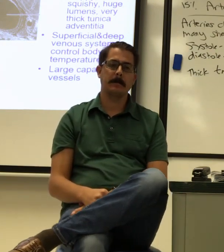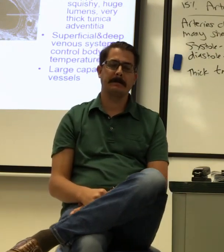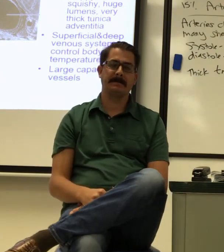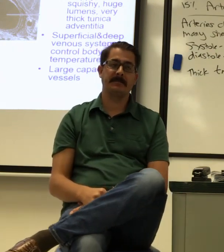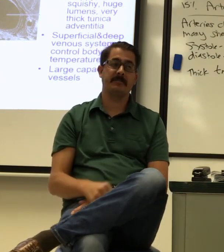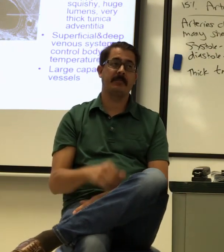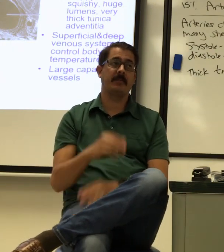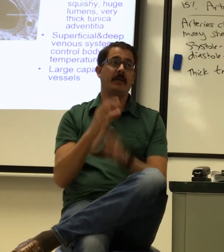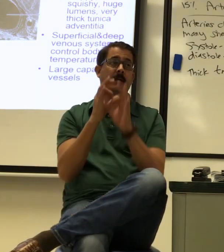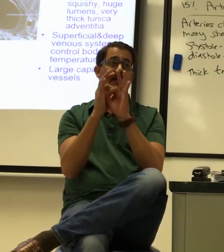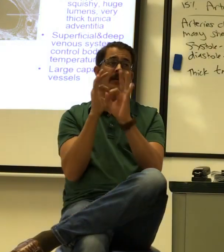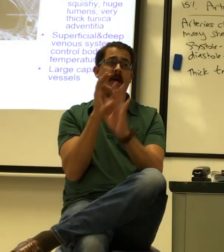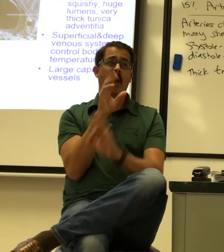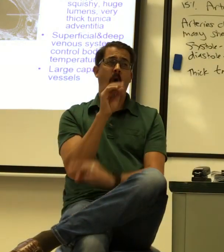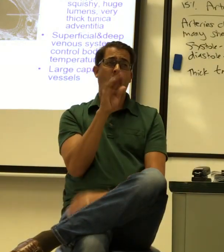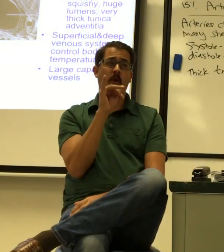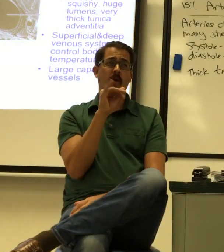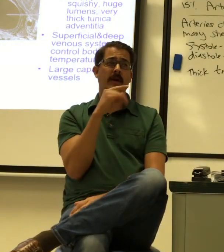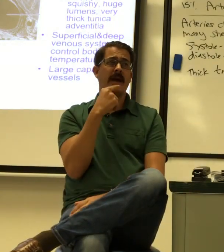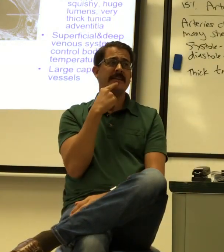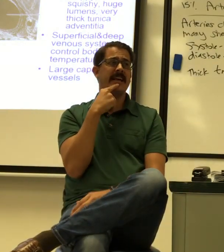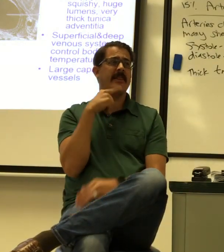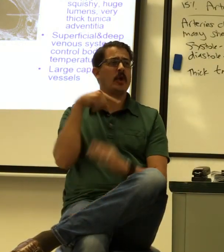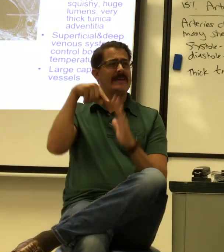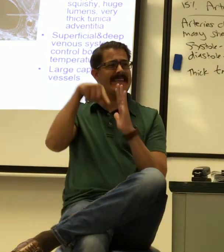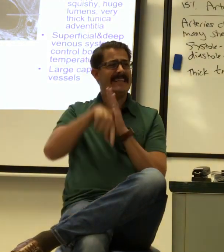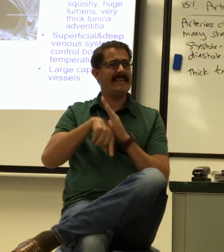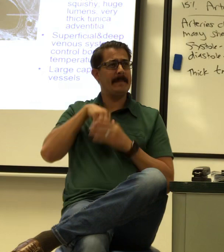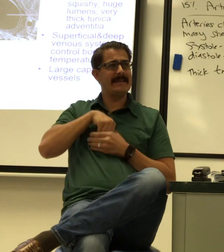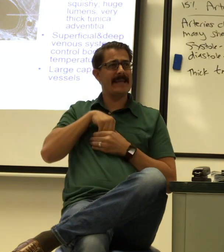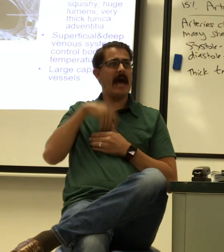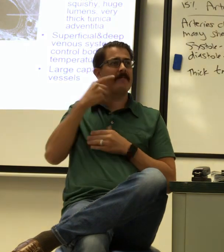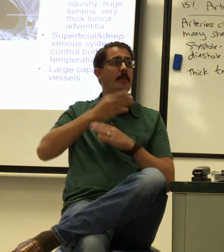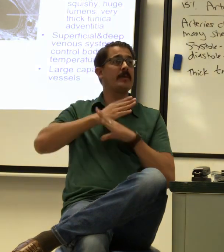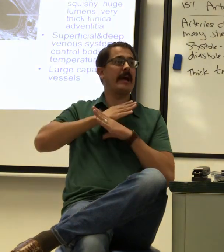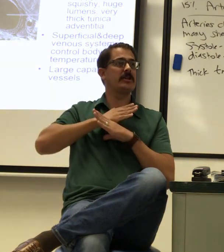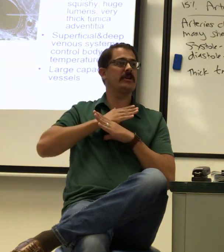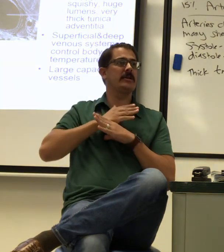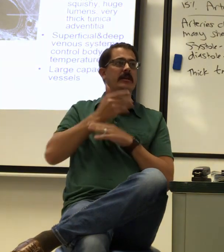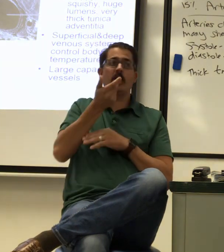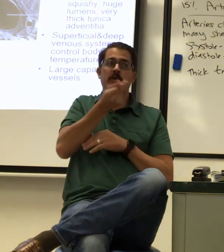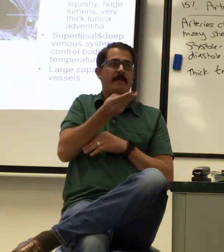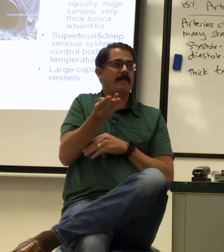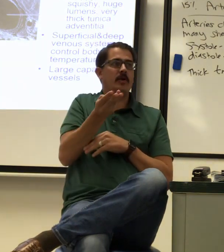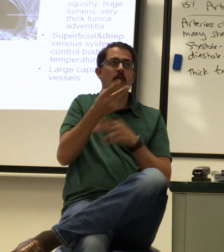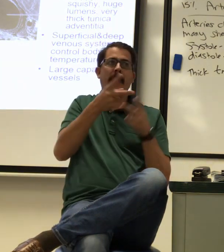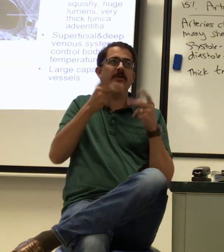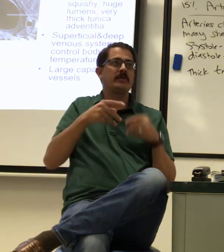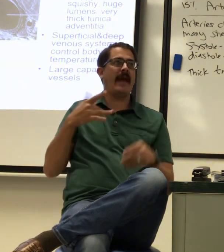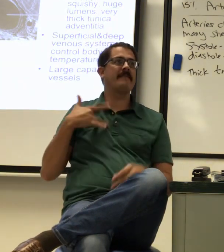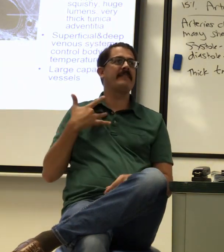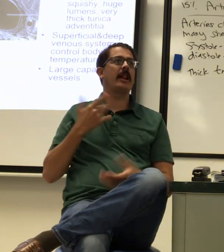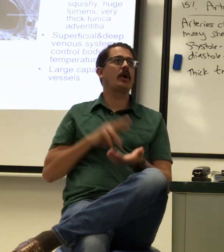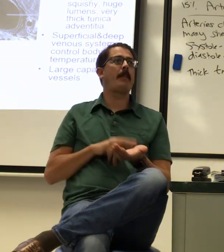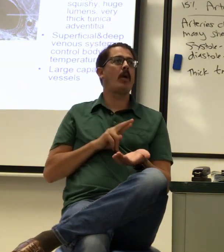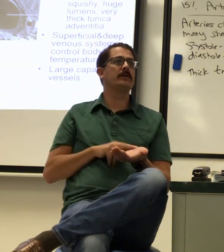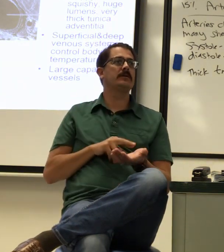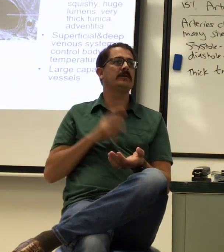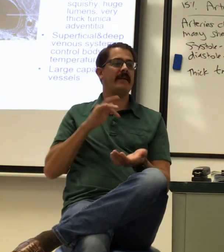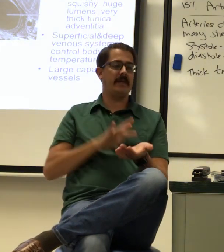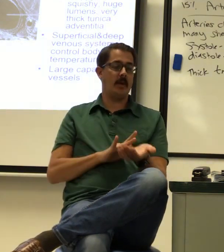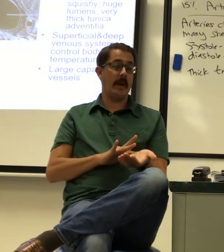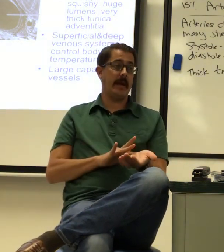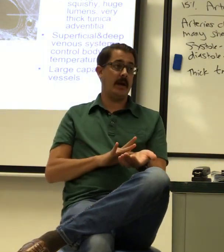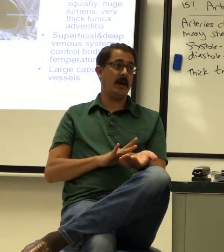thing about arteries, I say that they're very deep for protection. There are very few places you can feel your pulse. You could feel it on